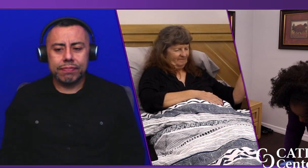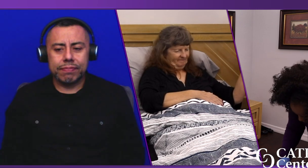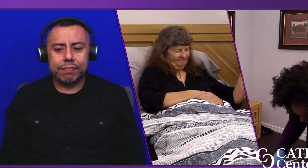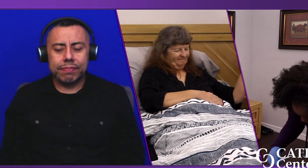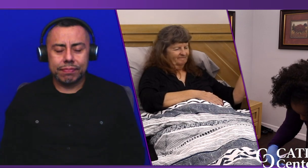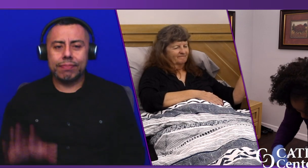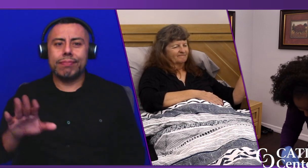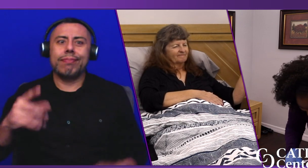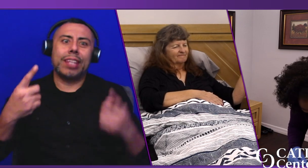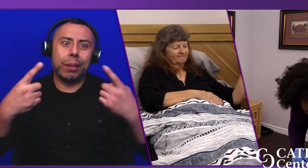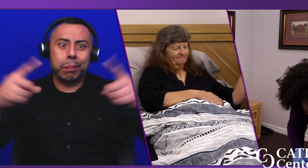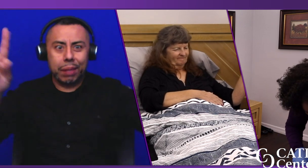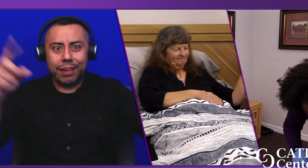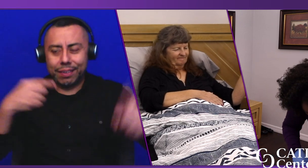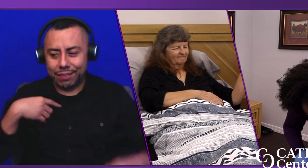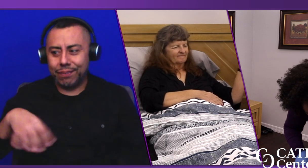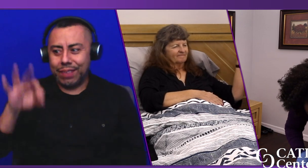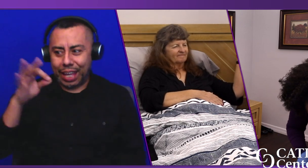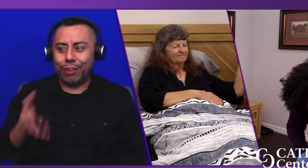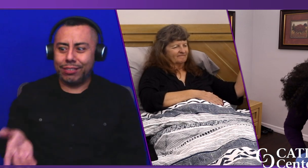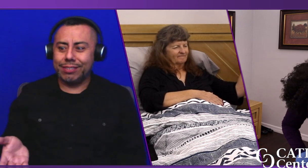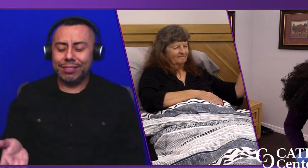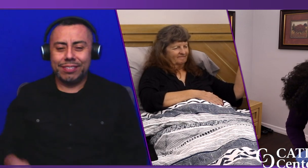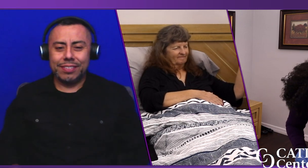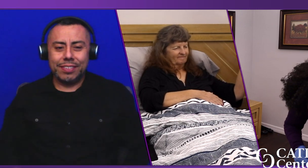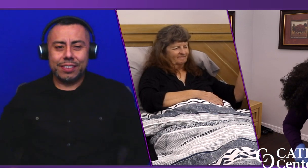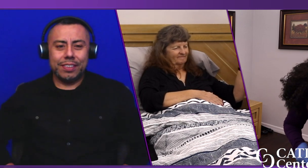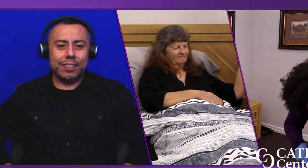"Okay, I finally found him."